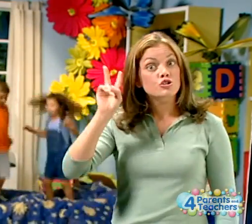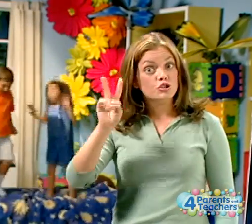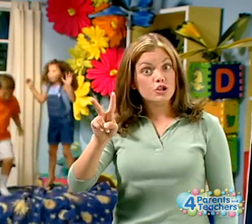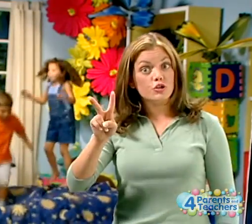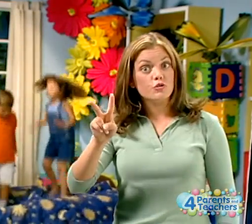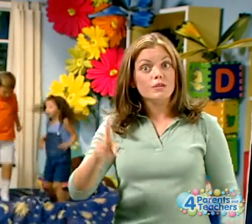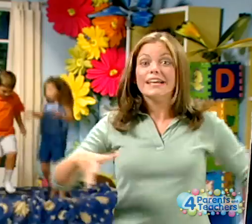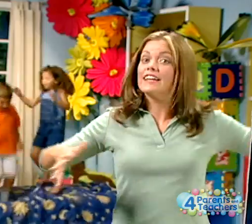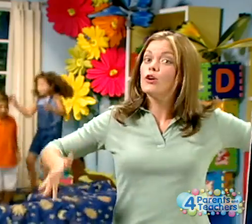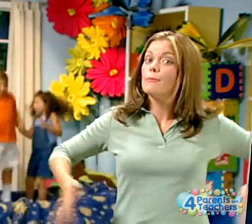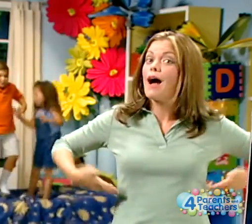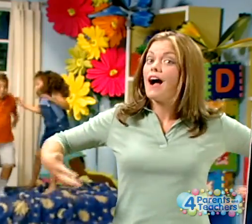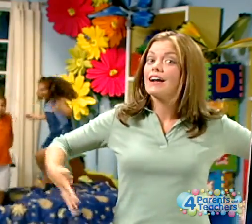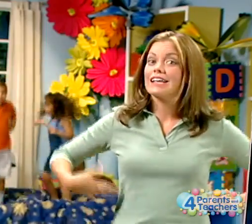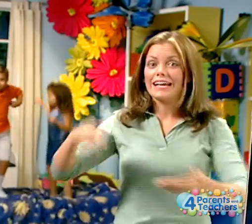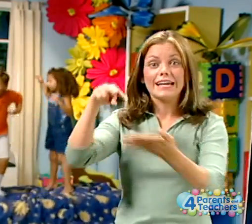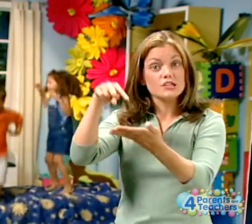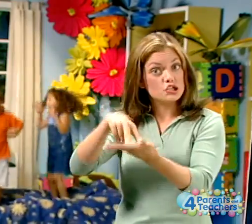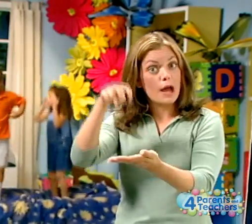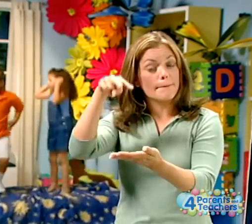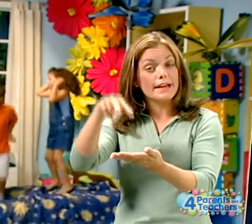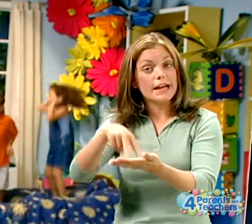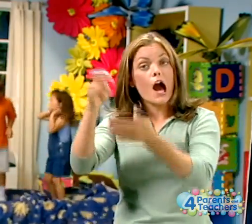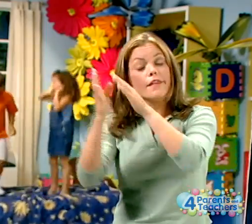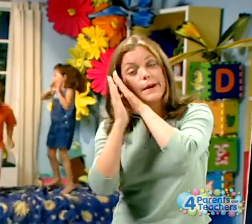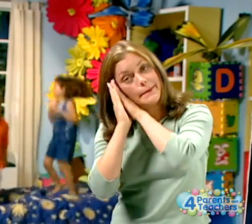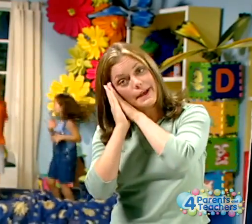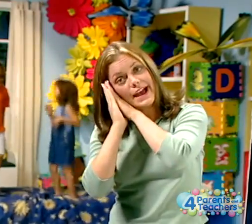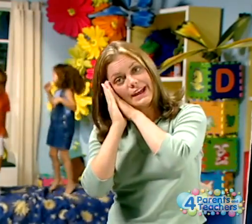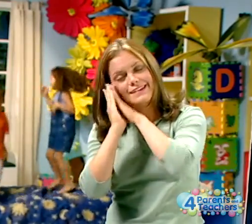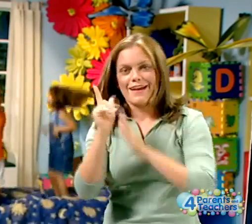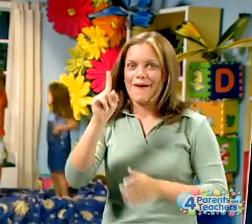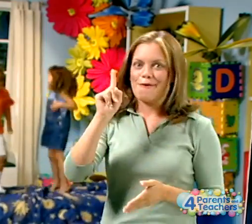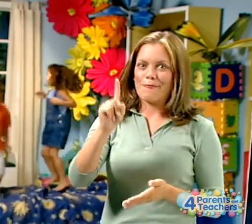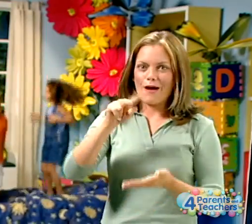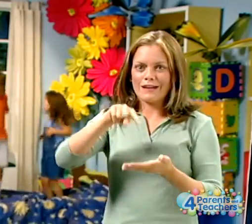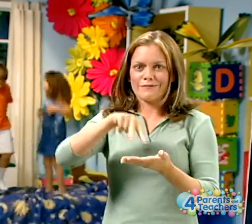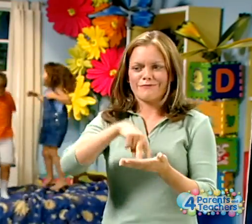Mama called doctor, the said, Ouch!